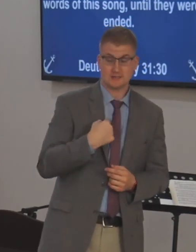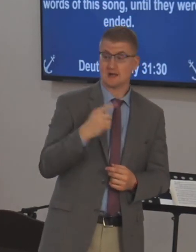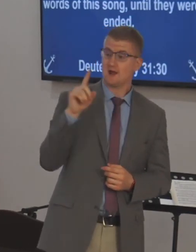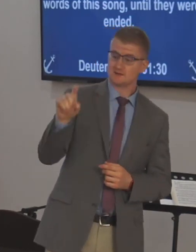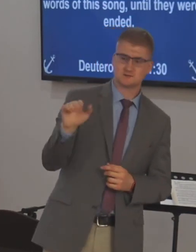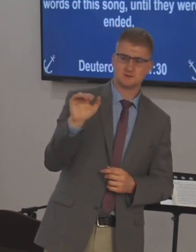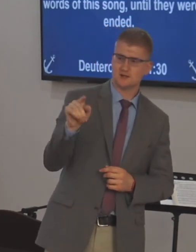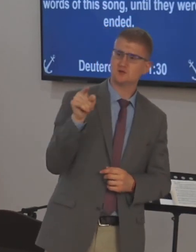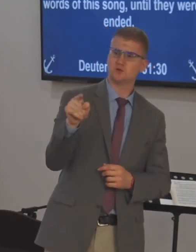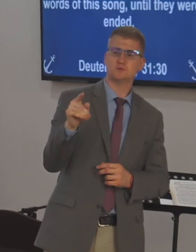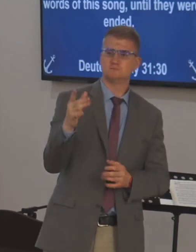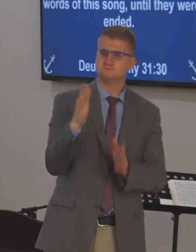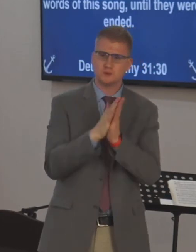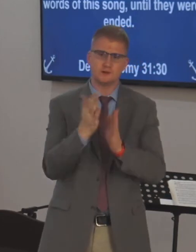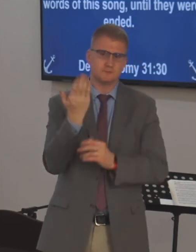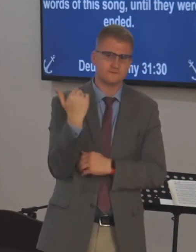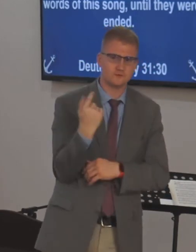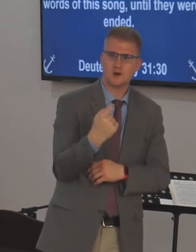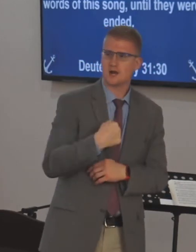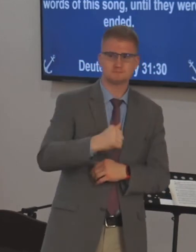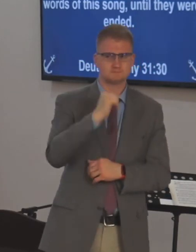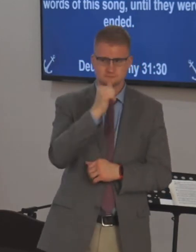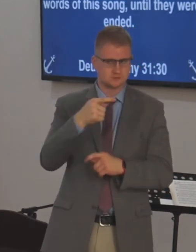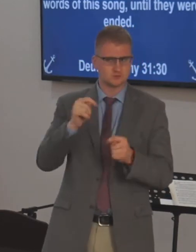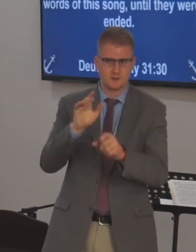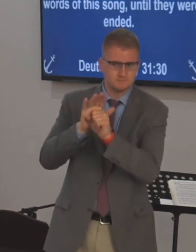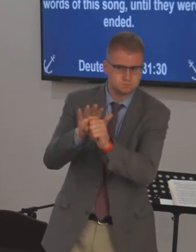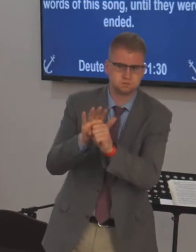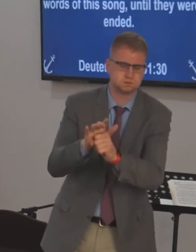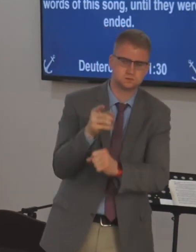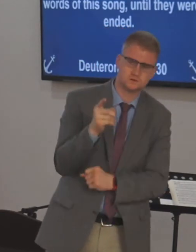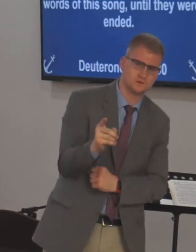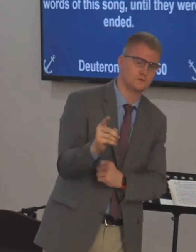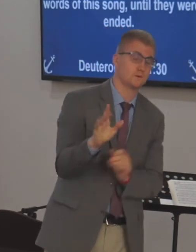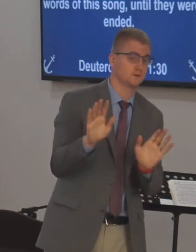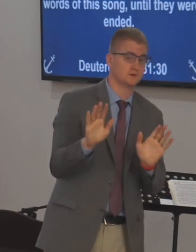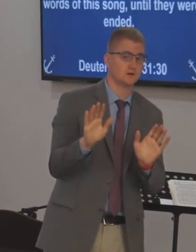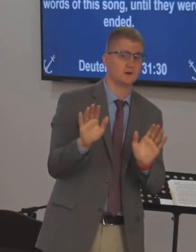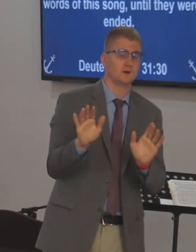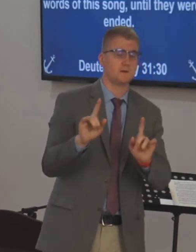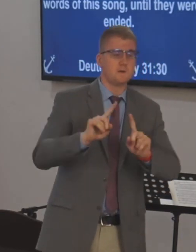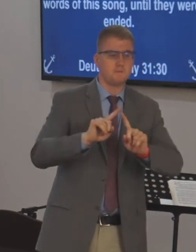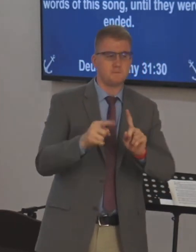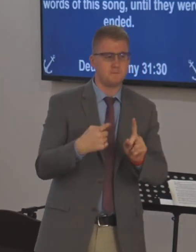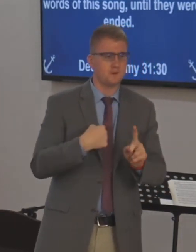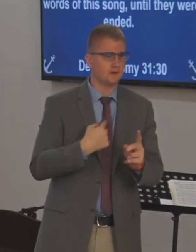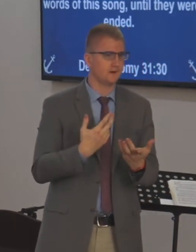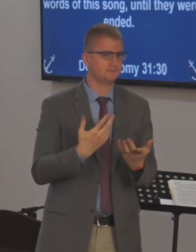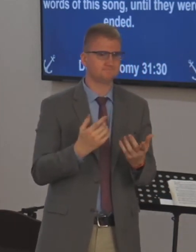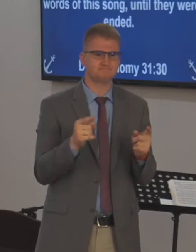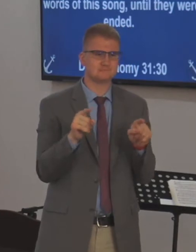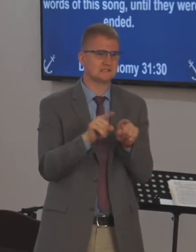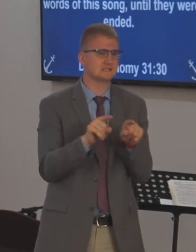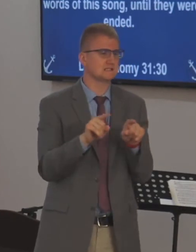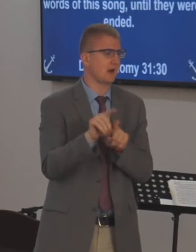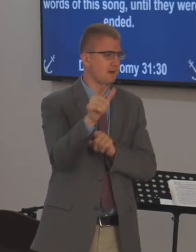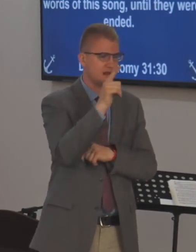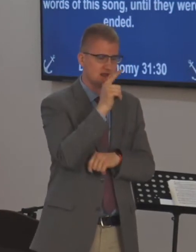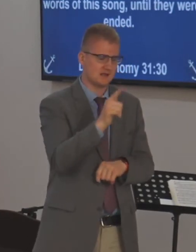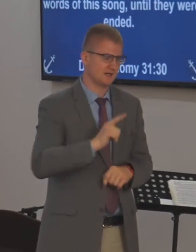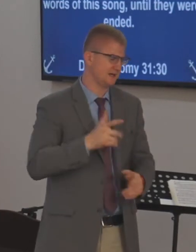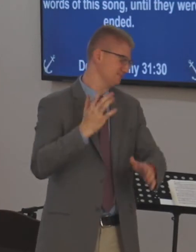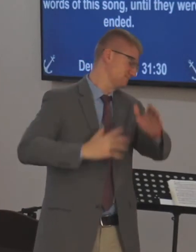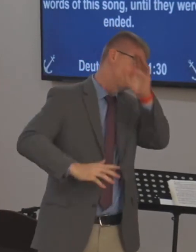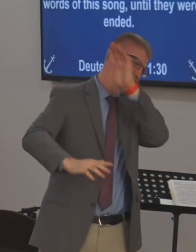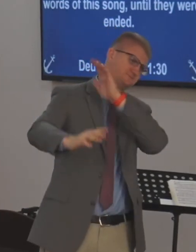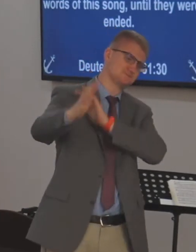I say, listen, I'm not pressuring you. There's no pressure here. I just like that Norwegian girl gave me a Bible. I